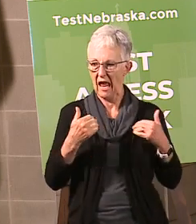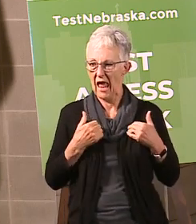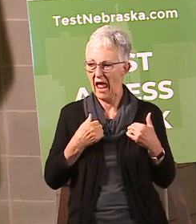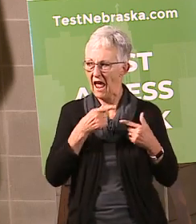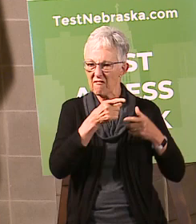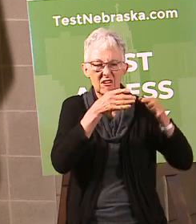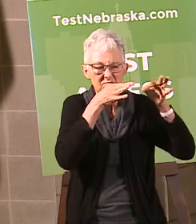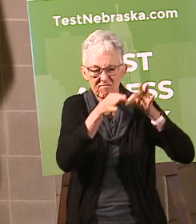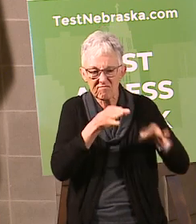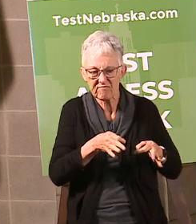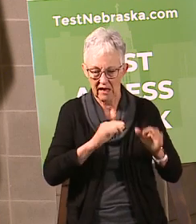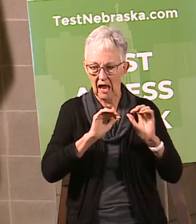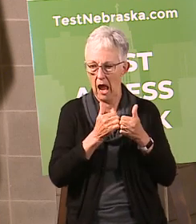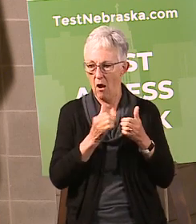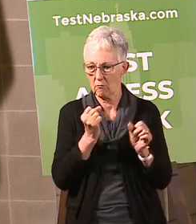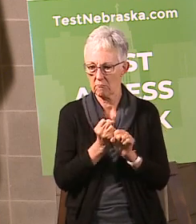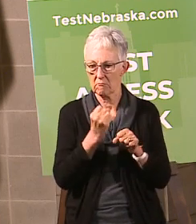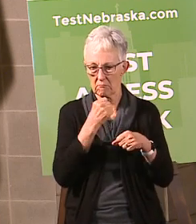that's on